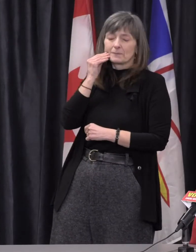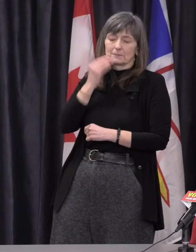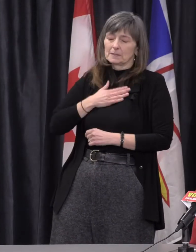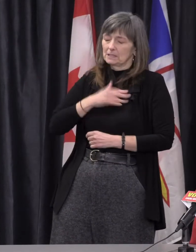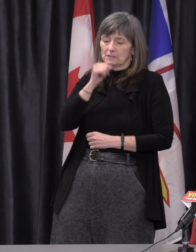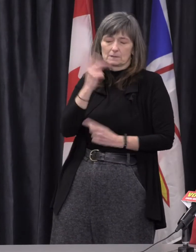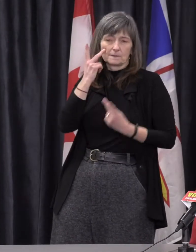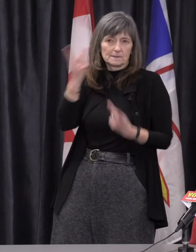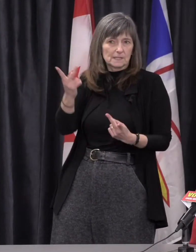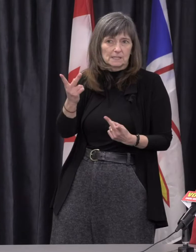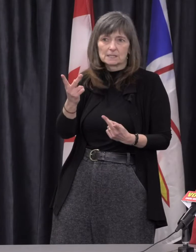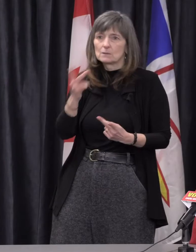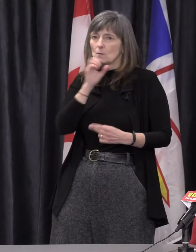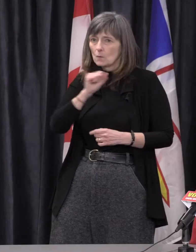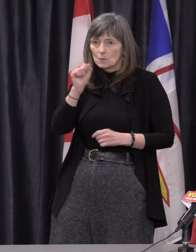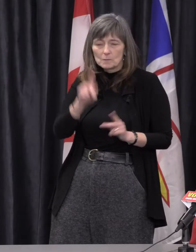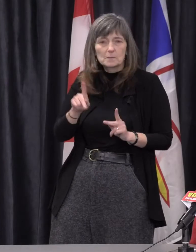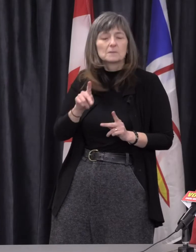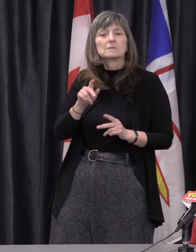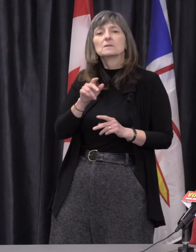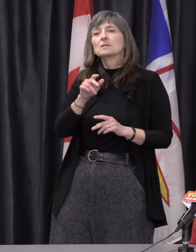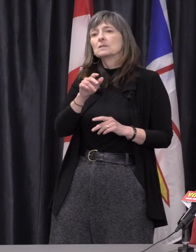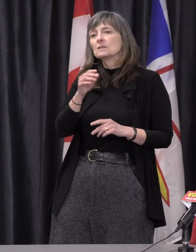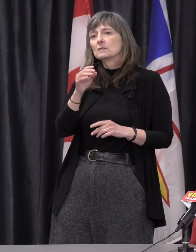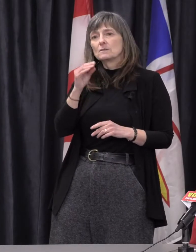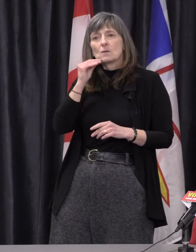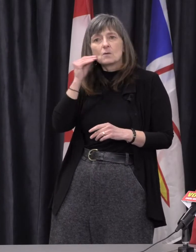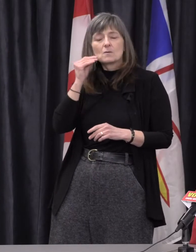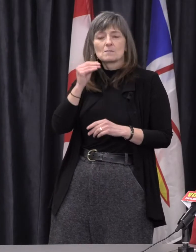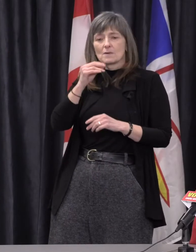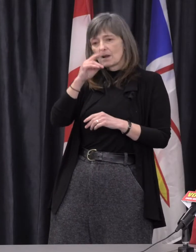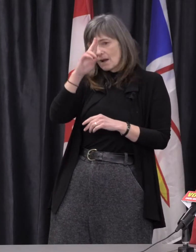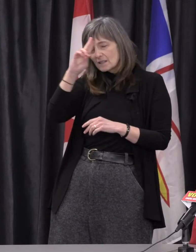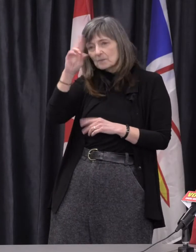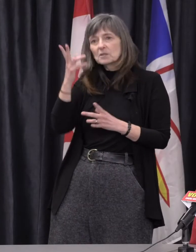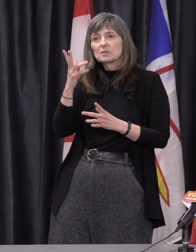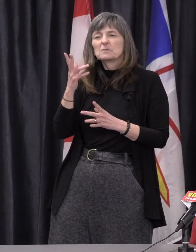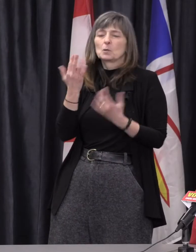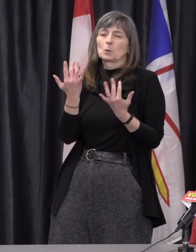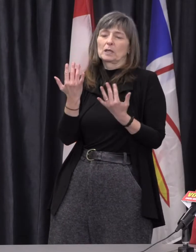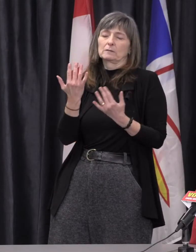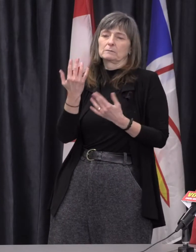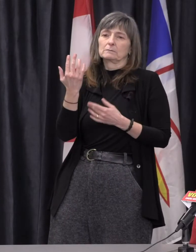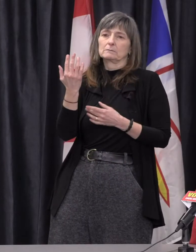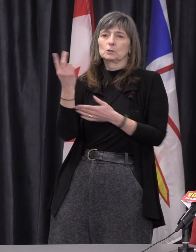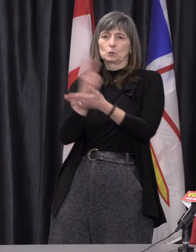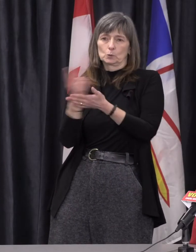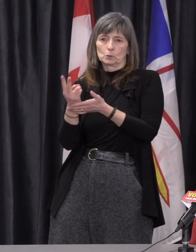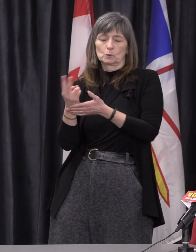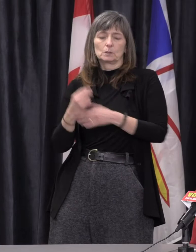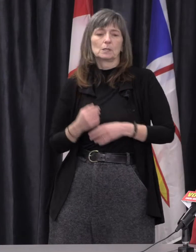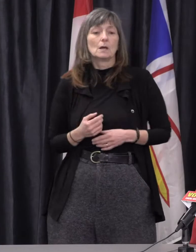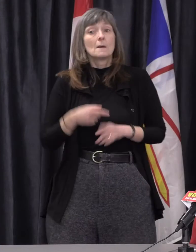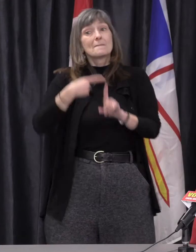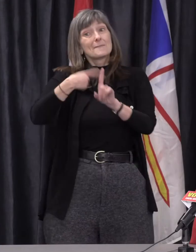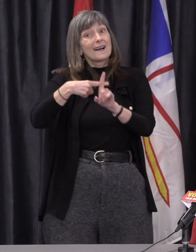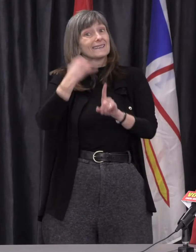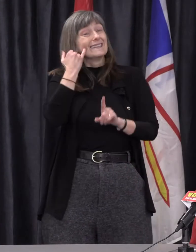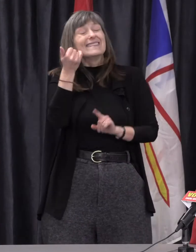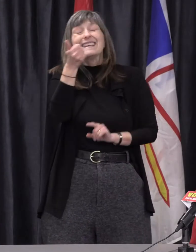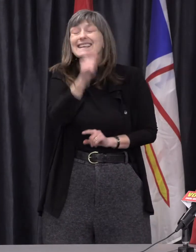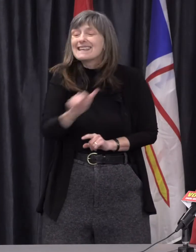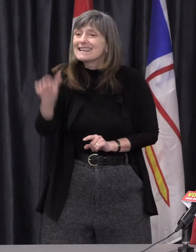hospitals, personal care homes for at least 14 days after they get back. We would also ask, of course, if anyone is having any symptoms